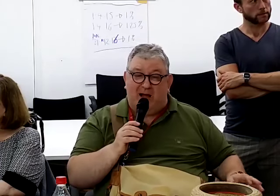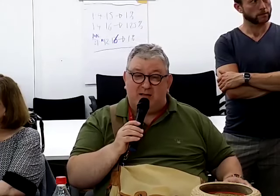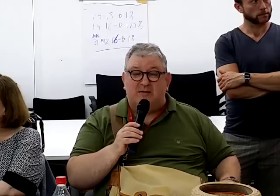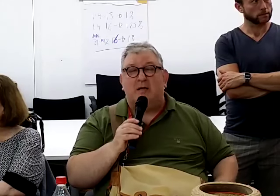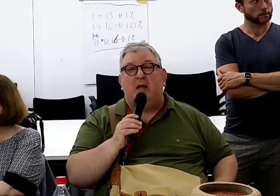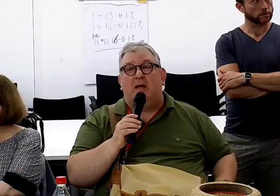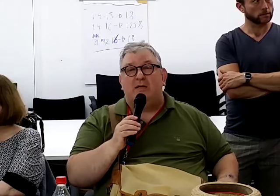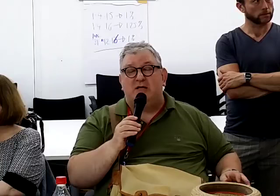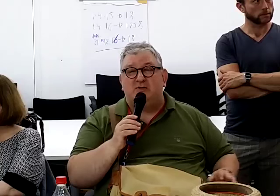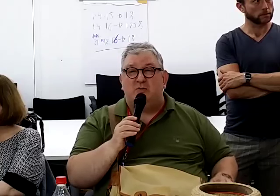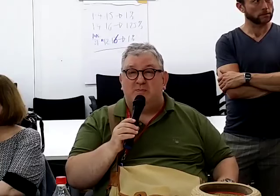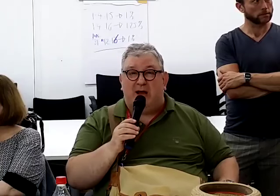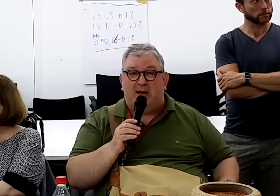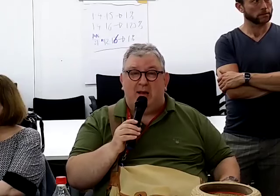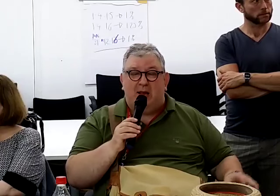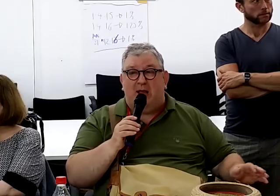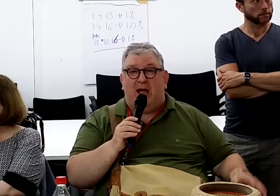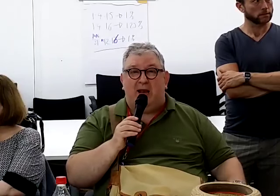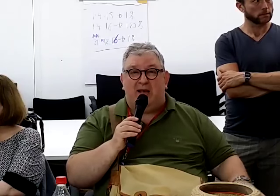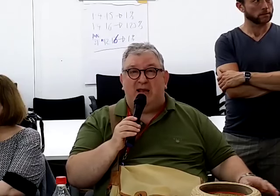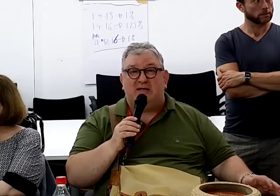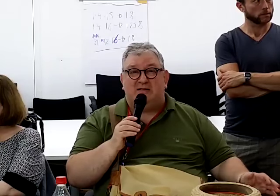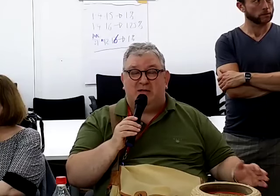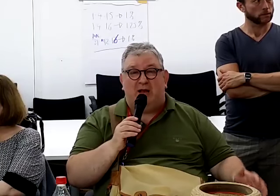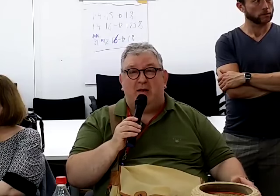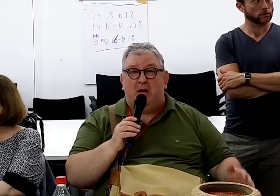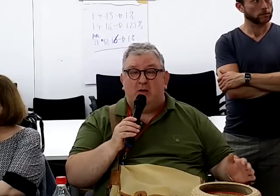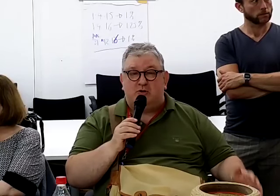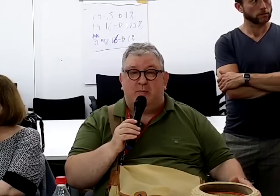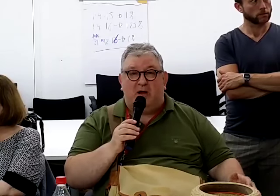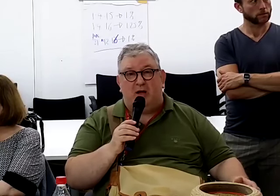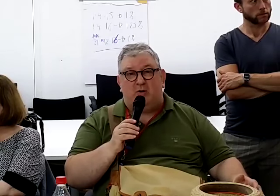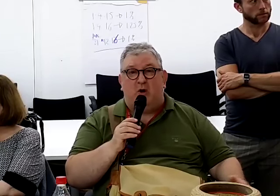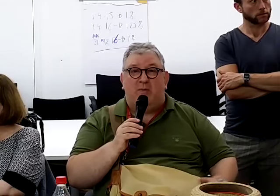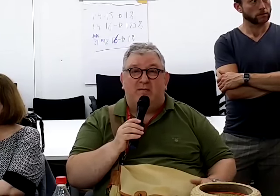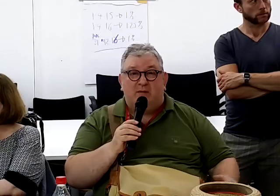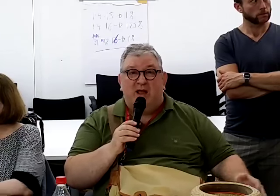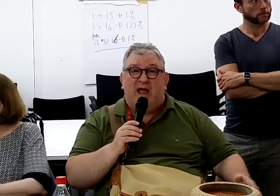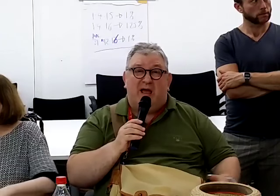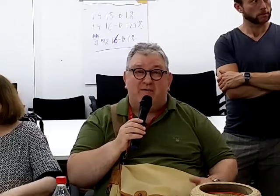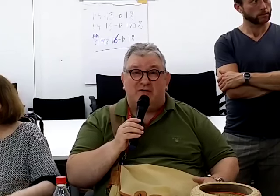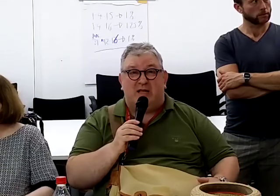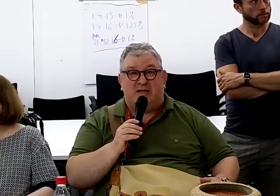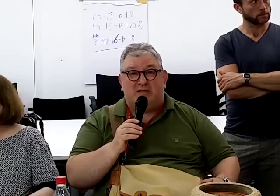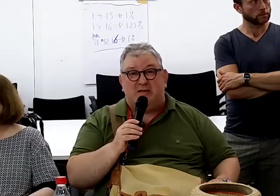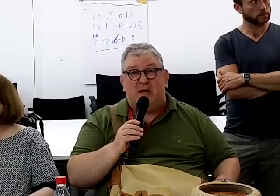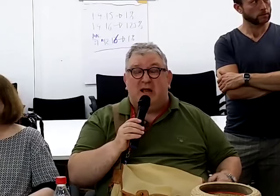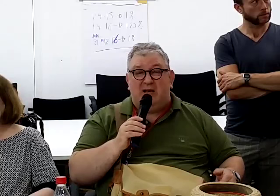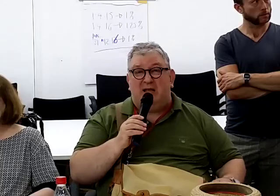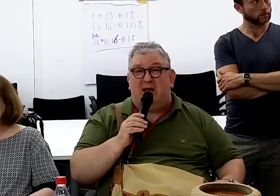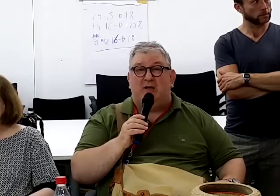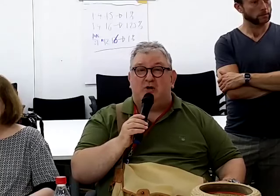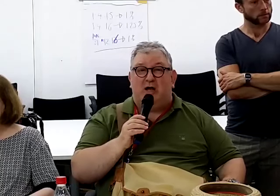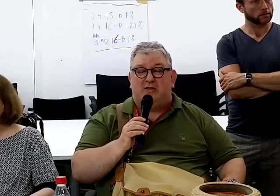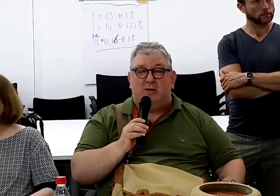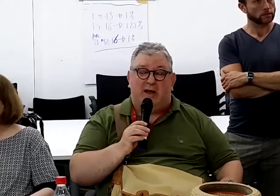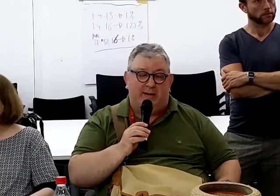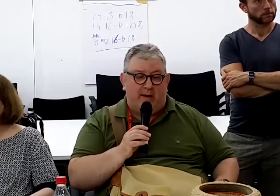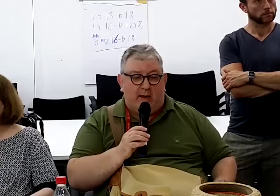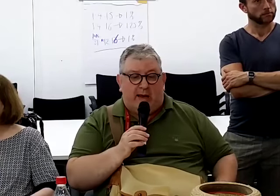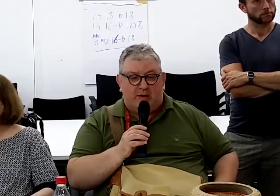Burnham, but the decision was made and he has stood behind Corbyn ever since.